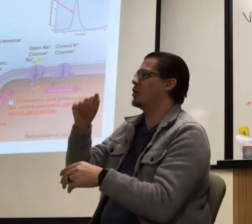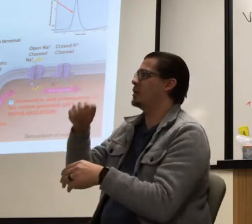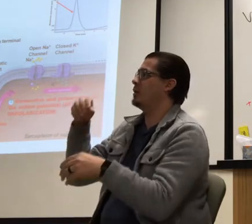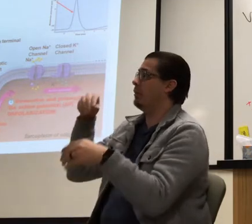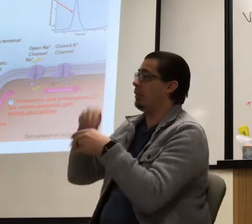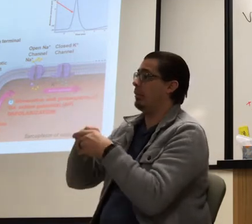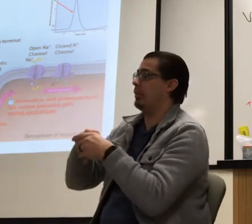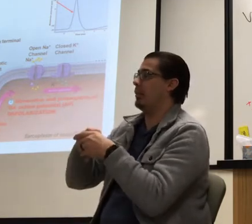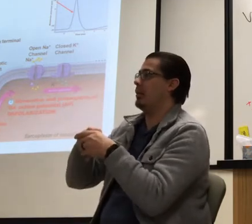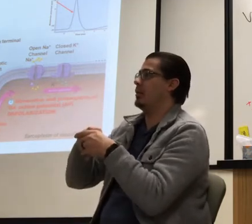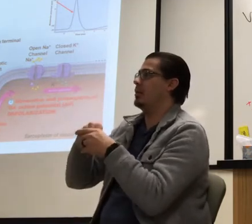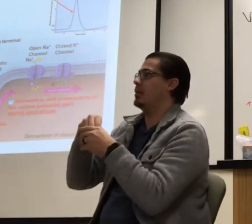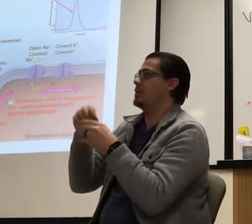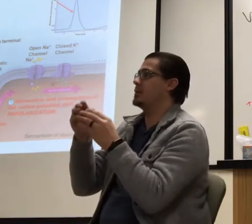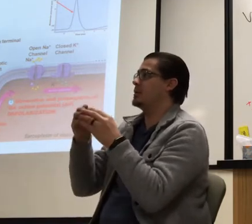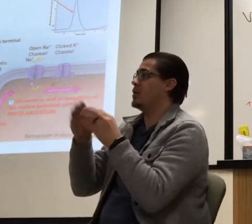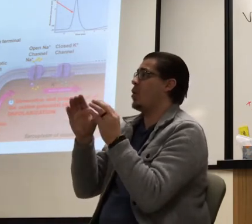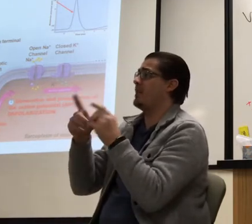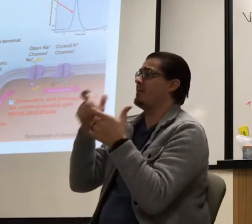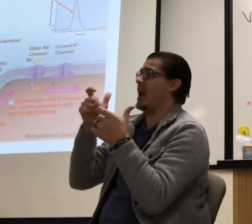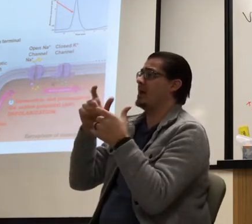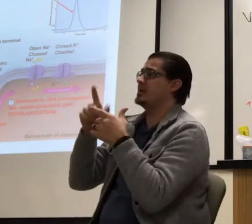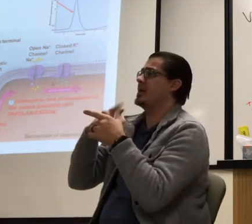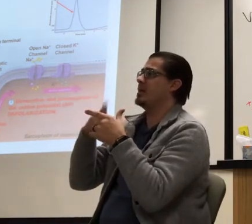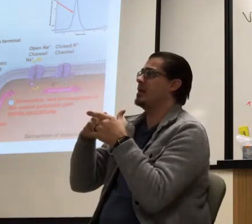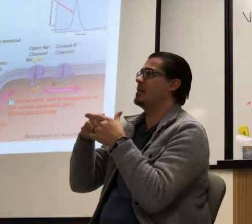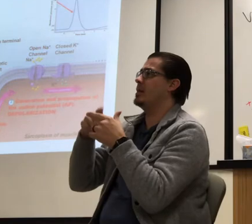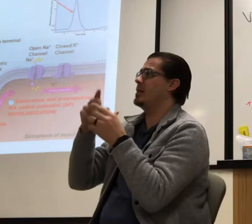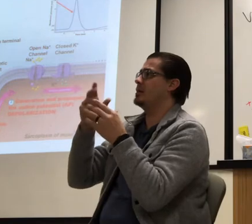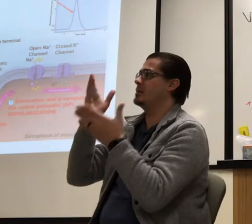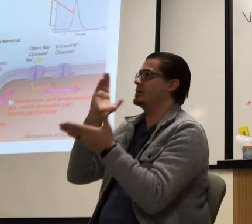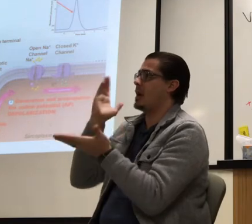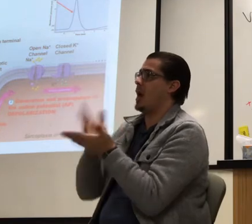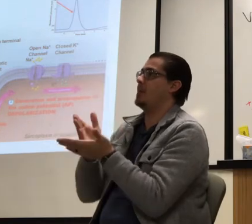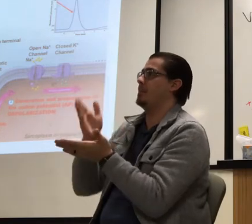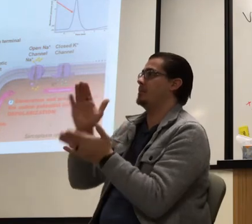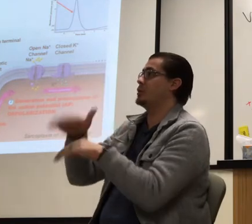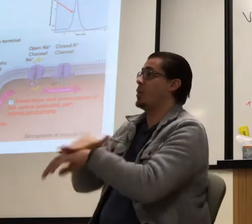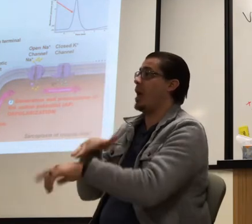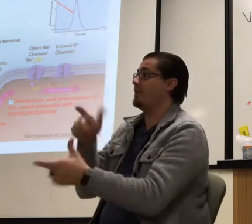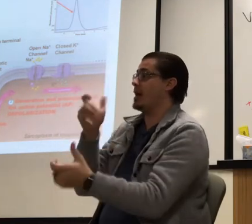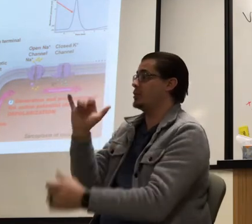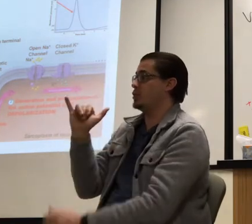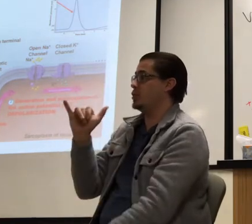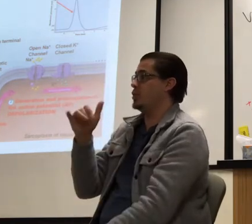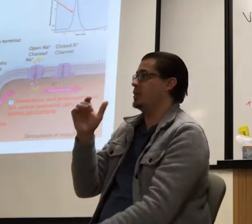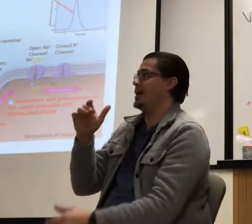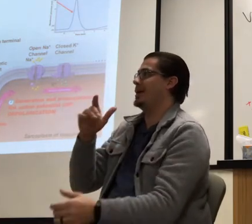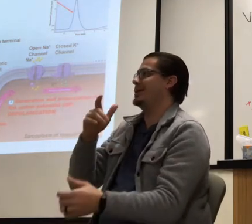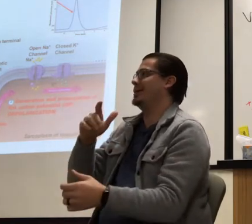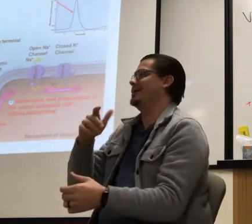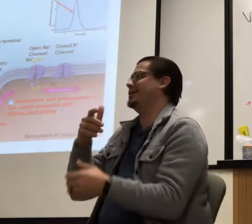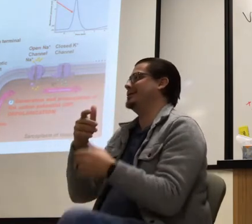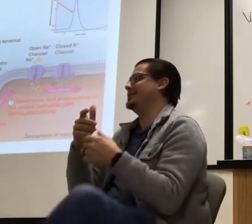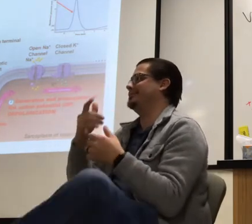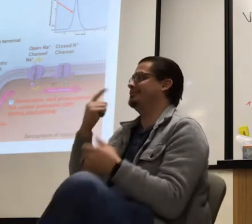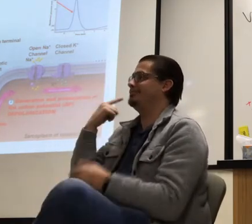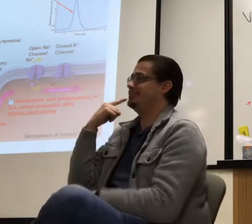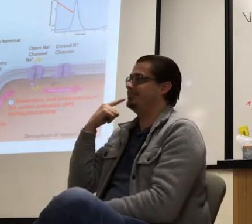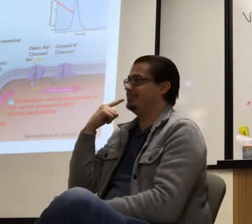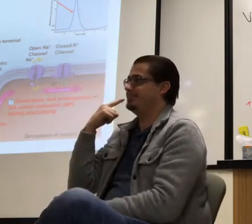Because these open fast, but then they inactivate really fast. What happens is this ball and chain gate,